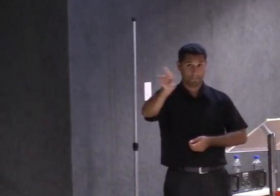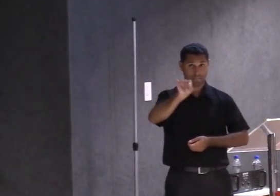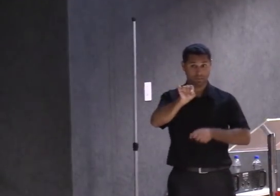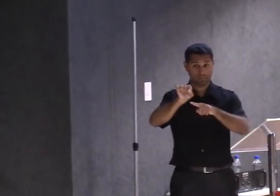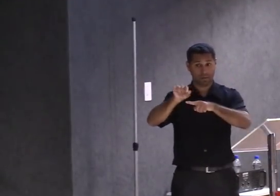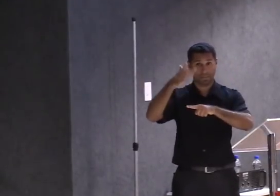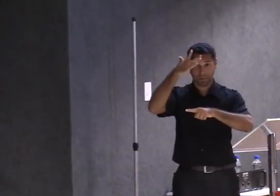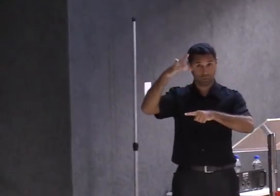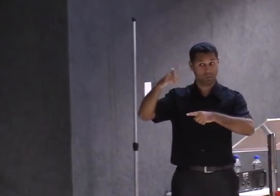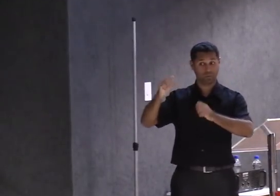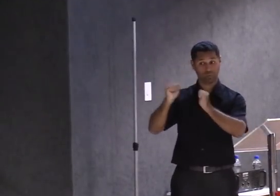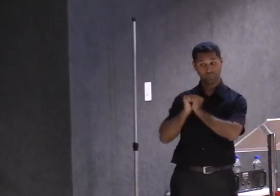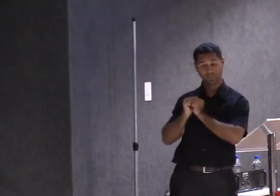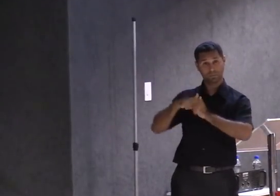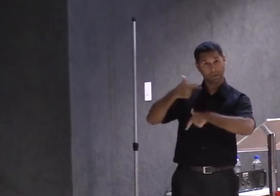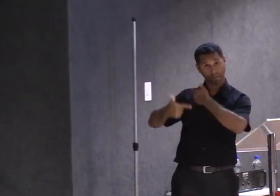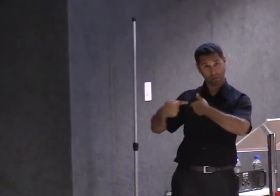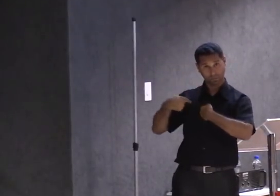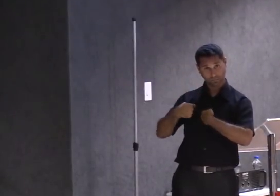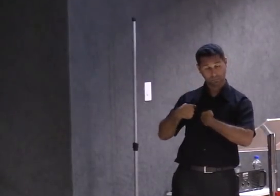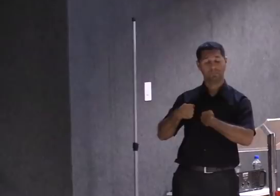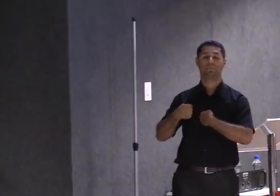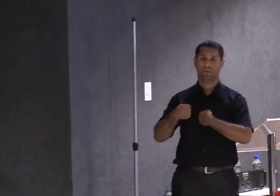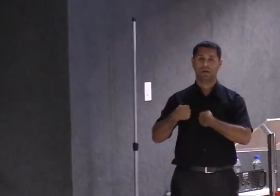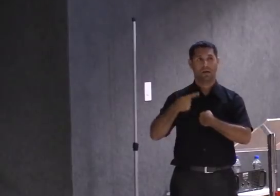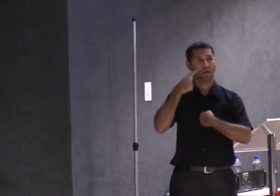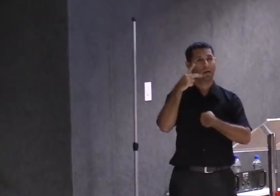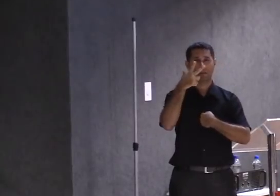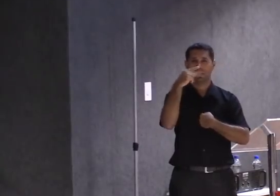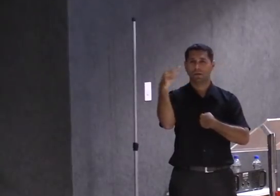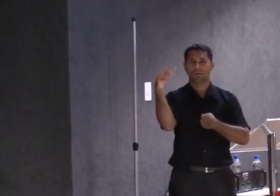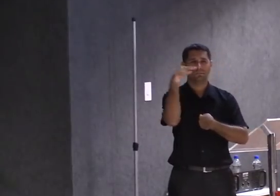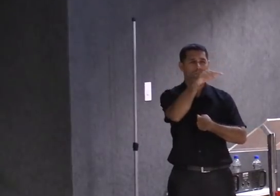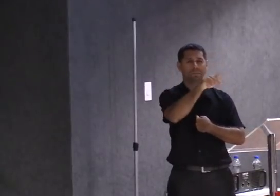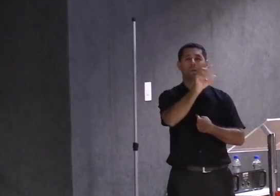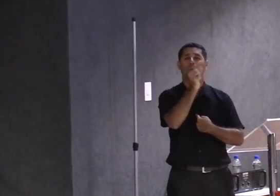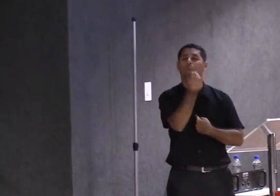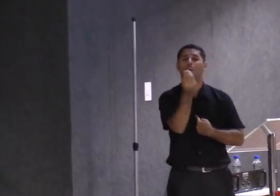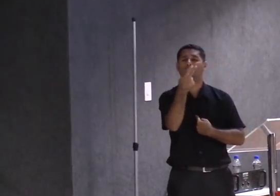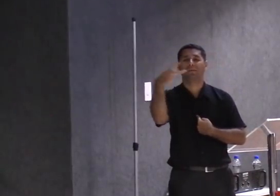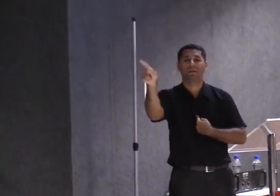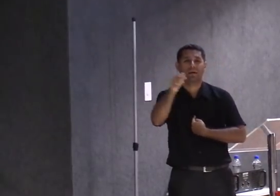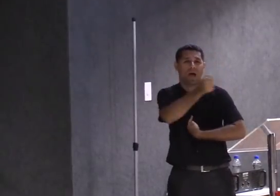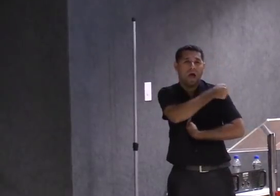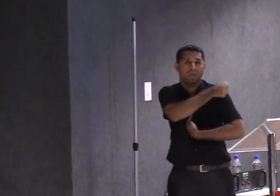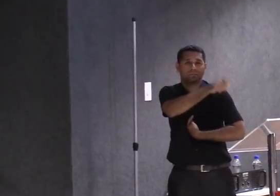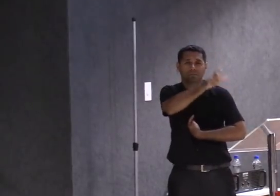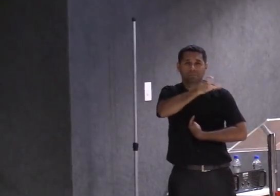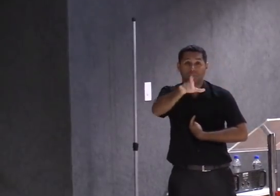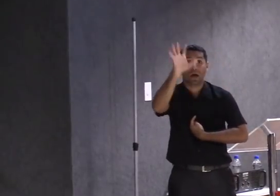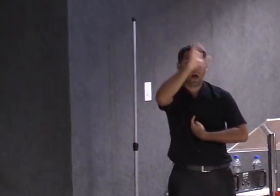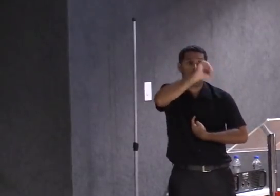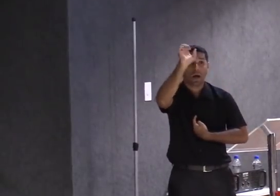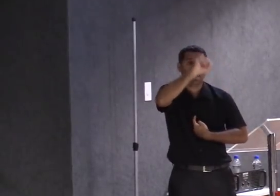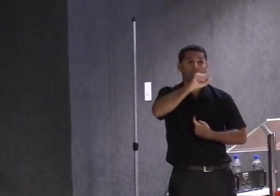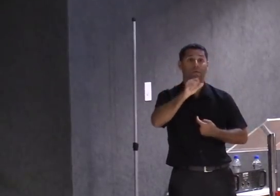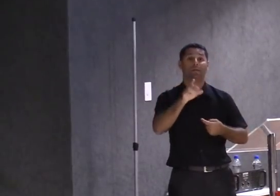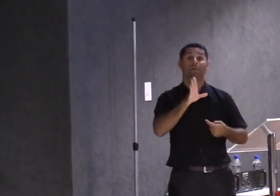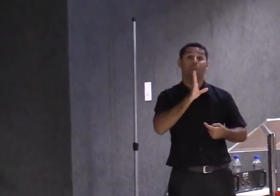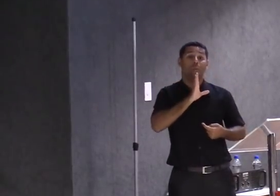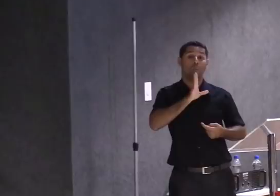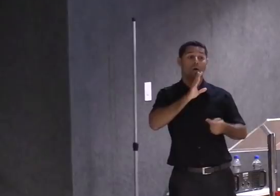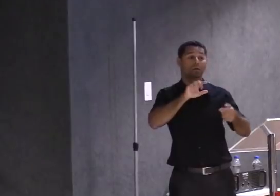que trabalha com ela, e ali tem uma representação de como que os alunos aprendem os